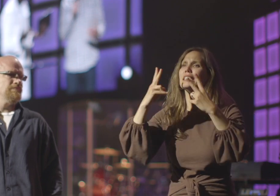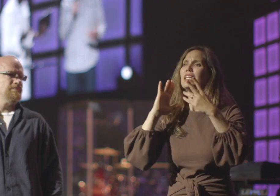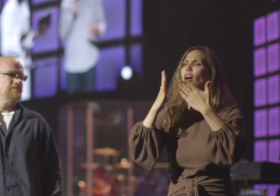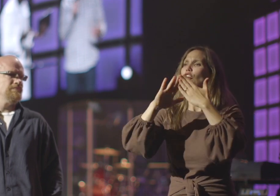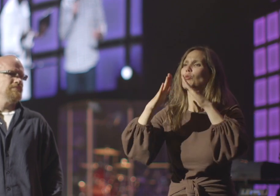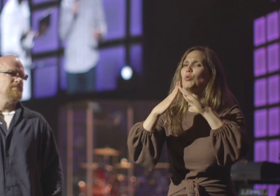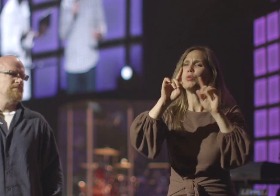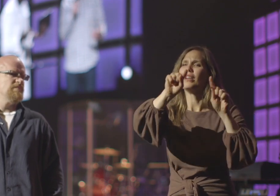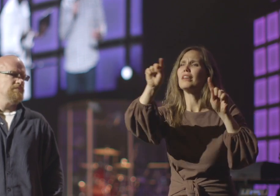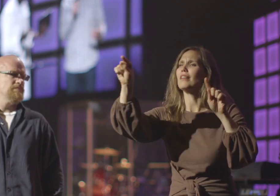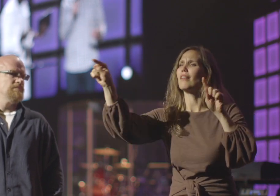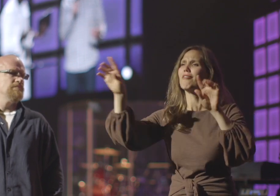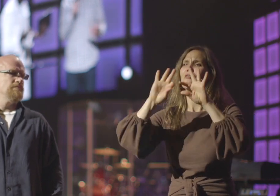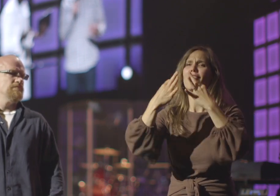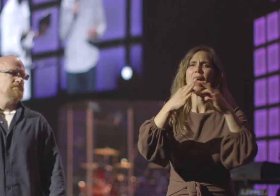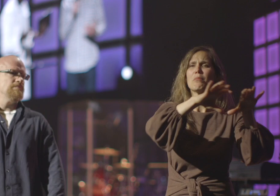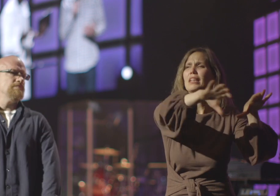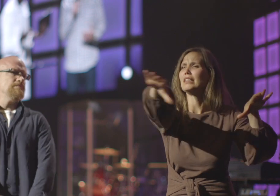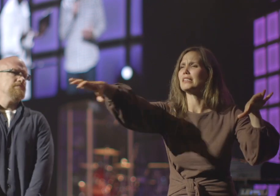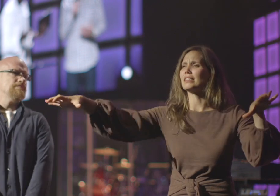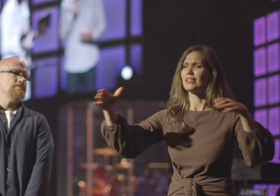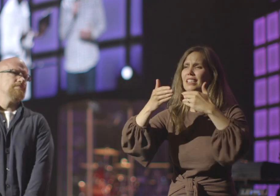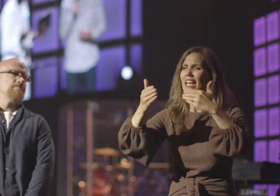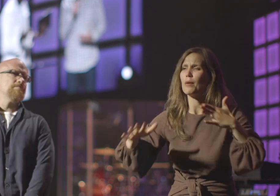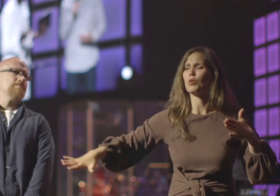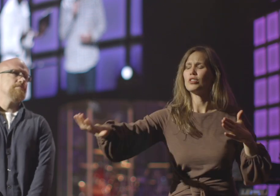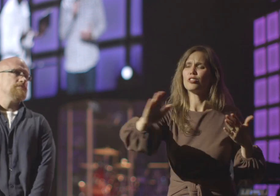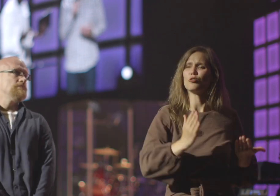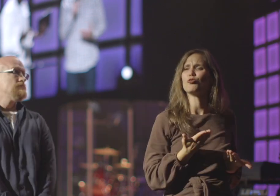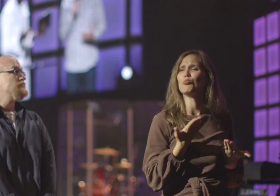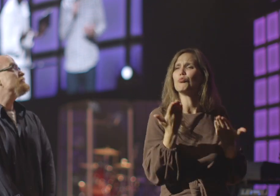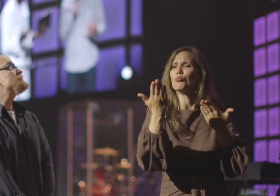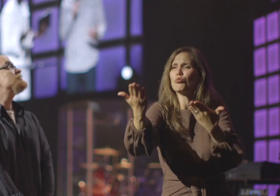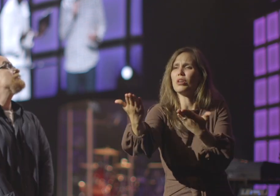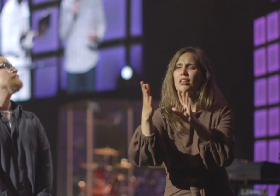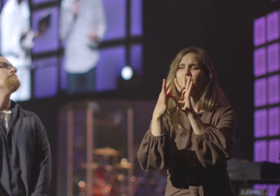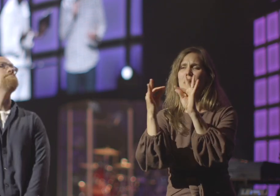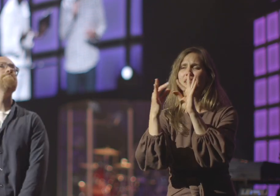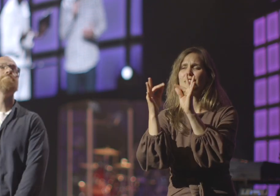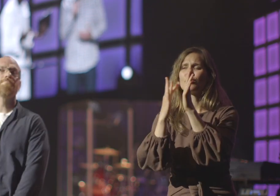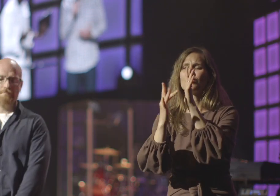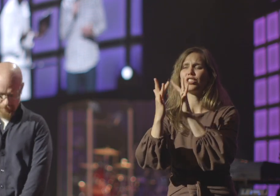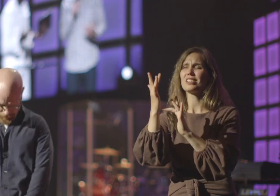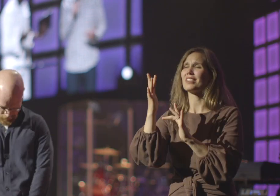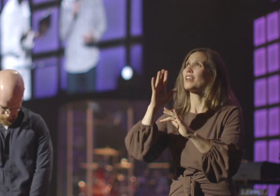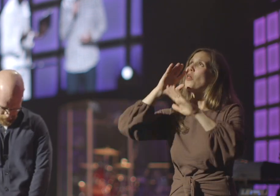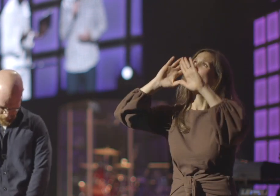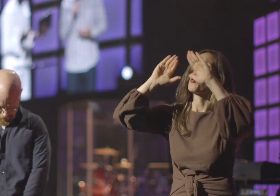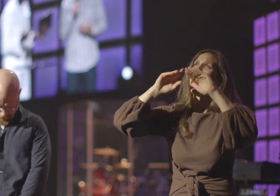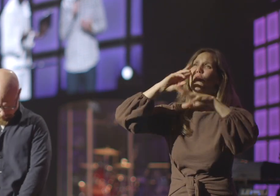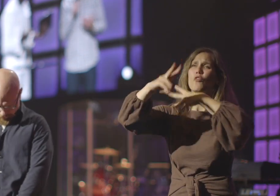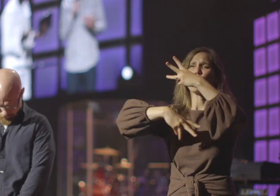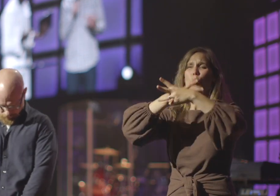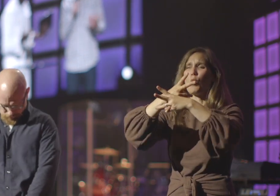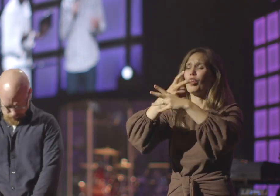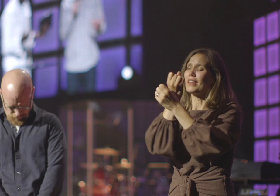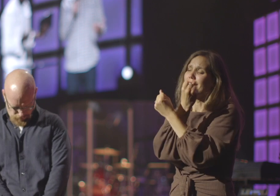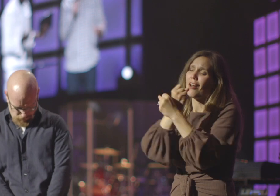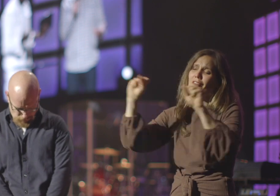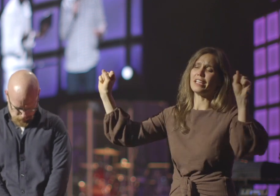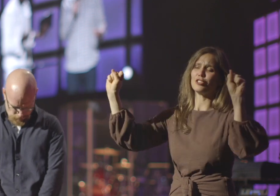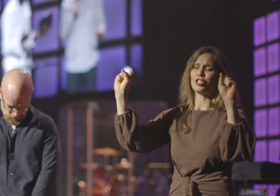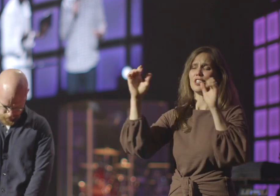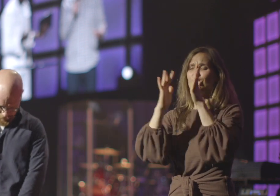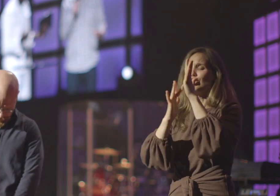our families, our neighborhoods, to bring the message of Jesus, the hope of the world, the salvation of the world, the life of